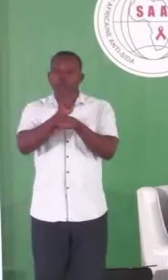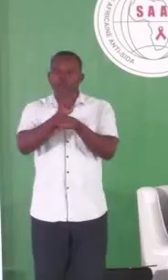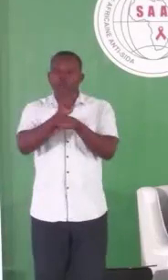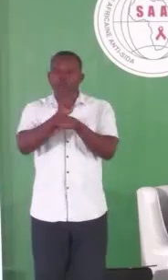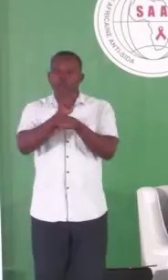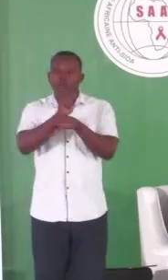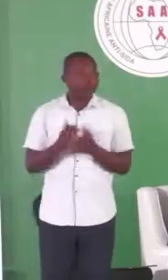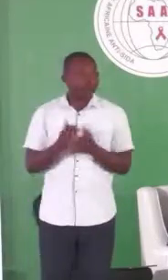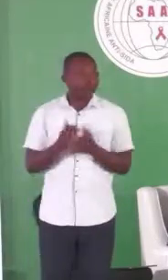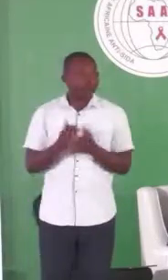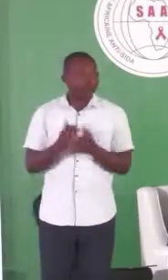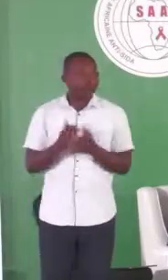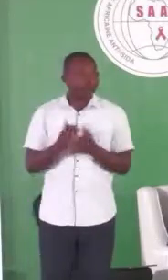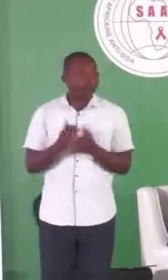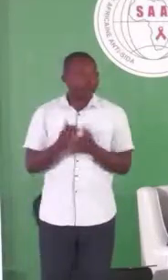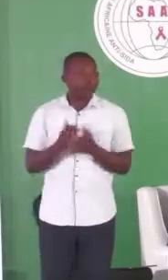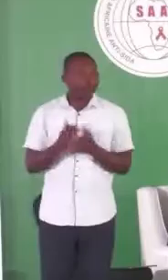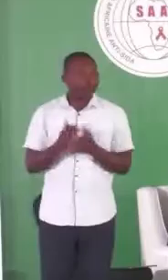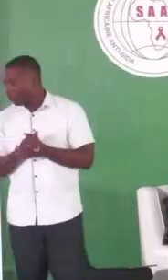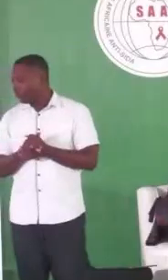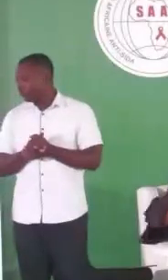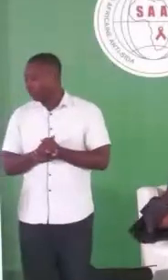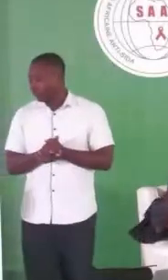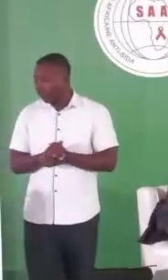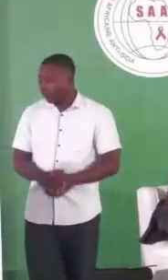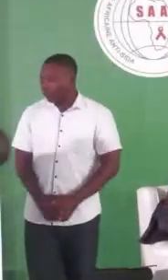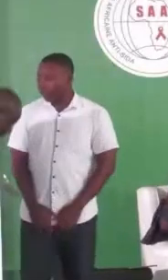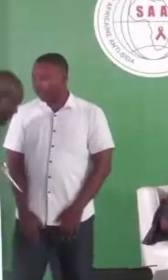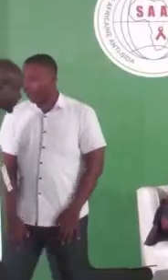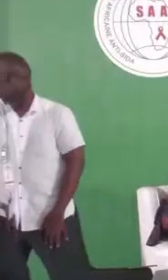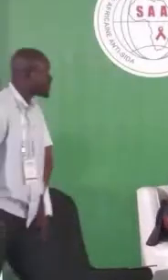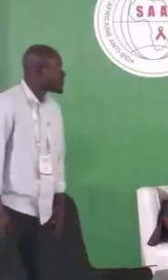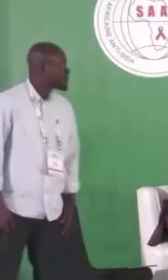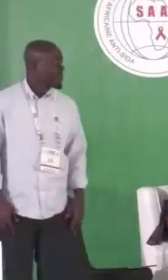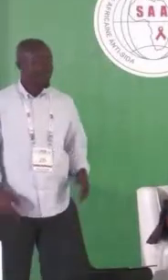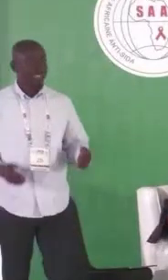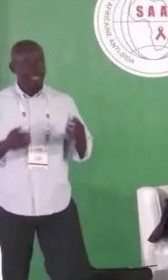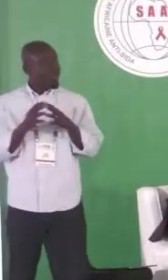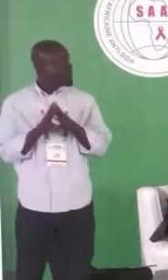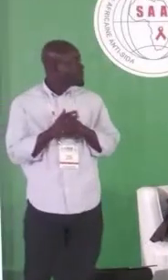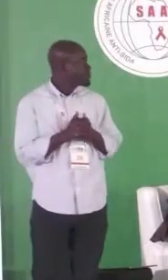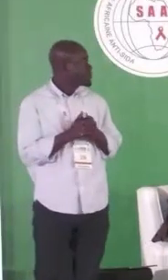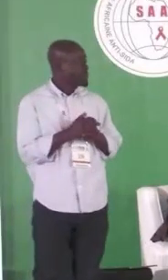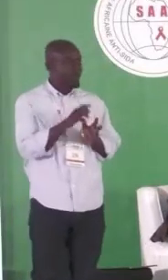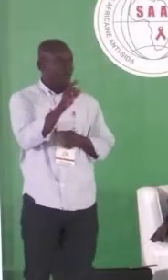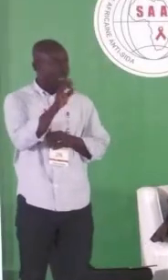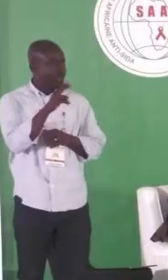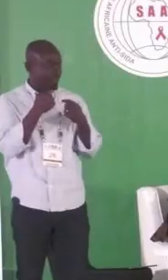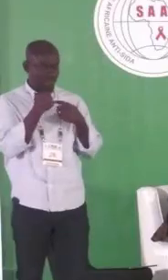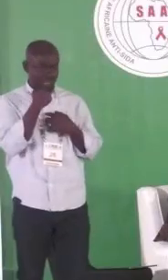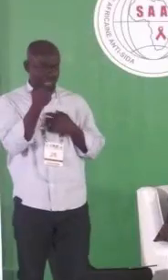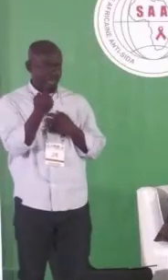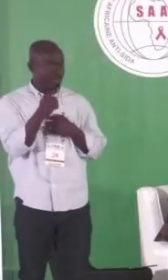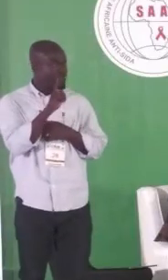Thank you, Shafiq. Very important points. And we'll next call Lynn. Now, Lynn is going to tell us about one of